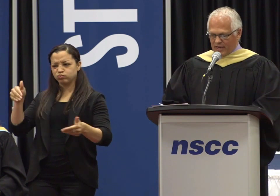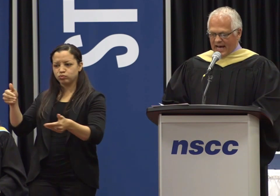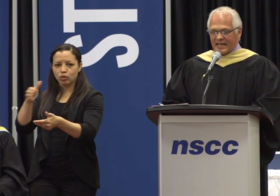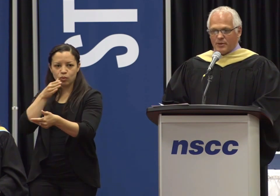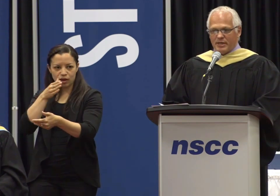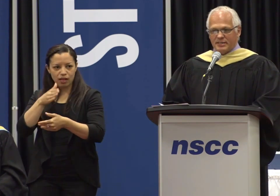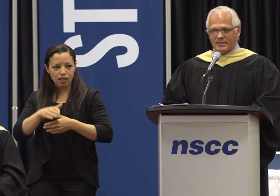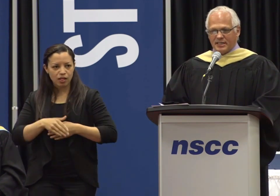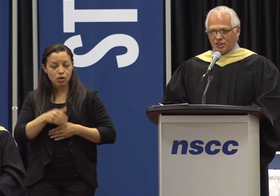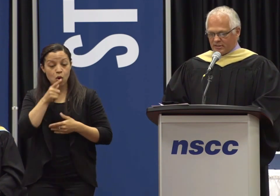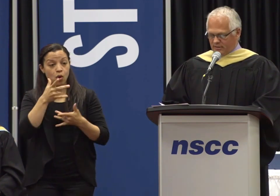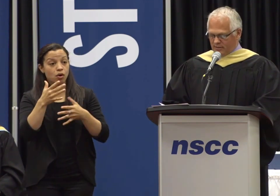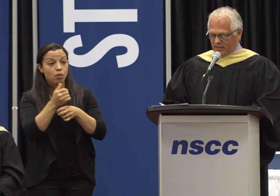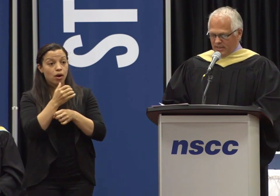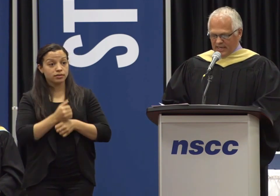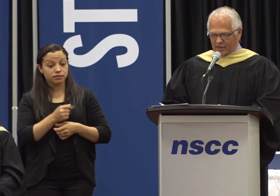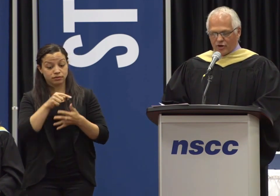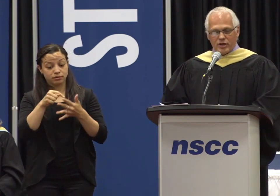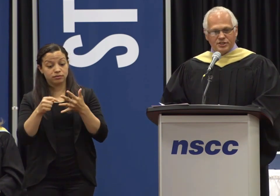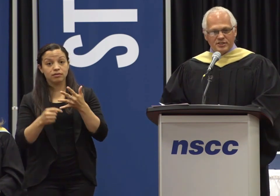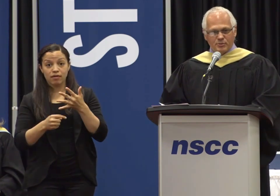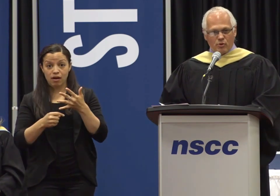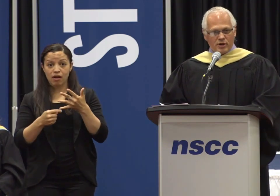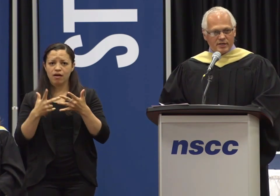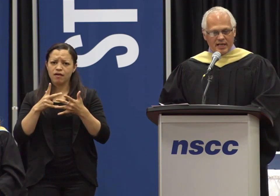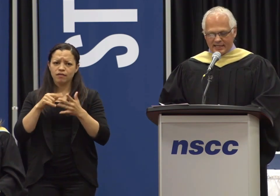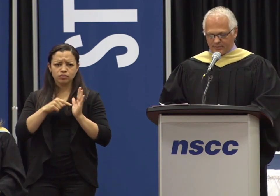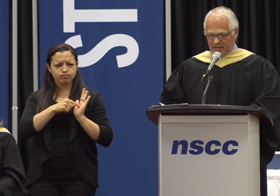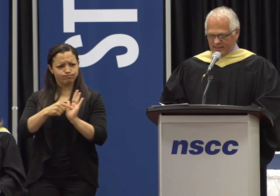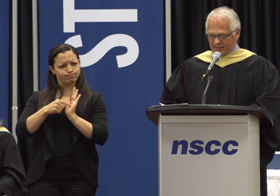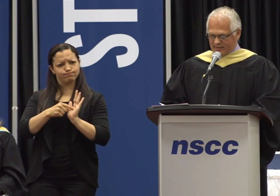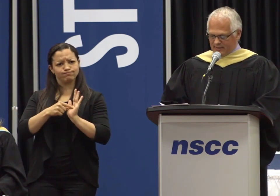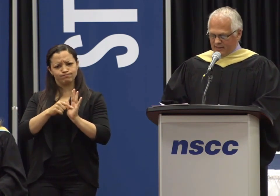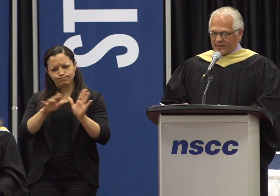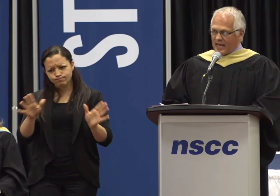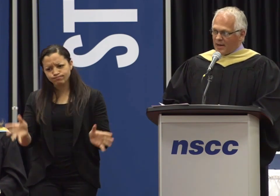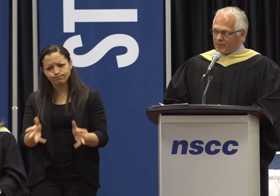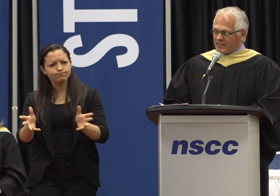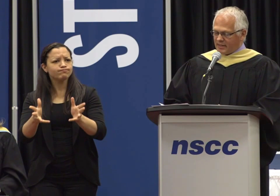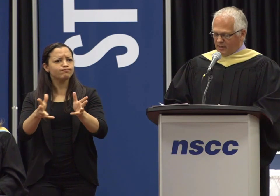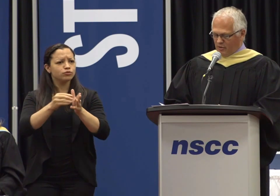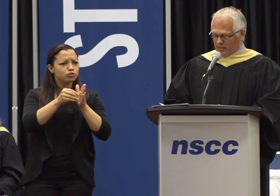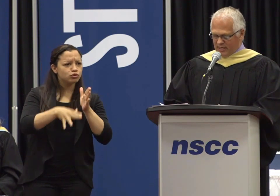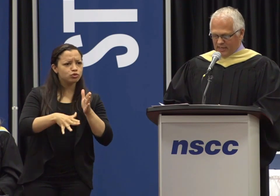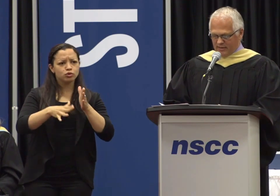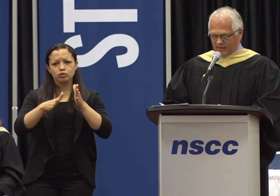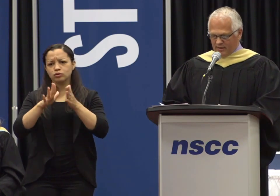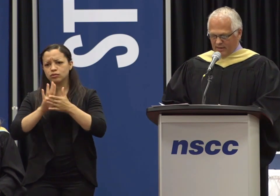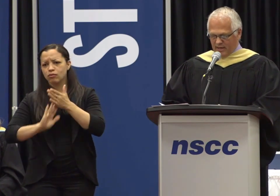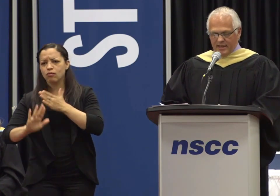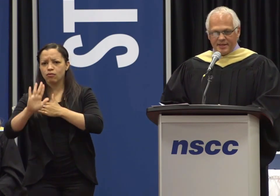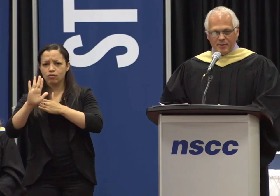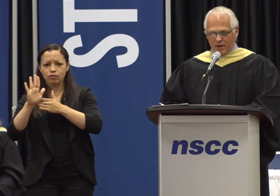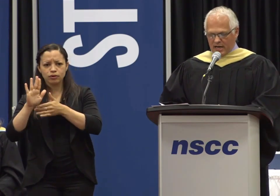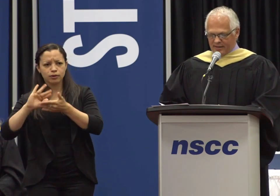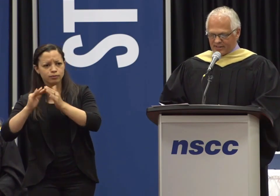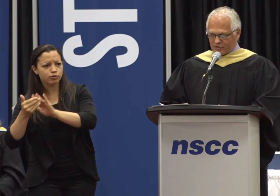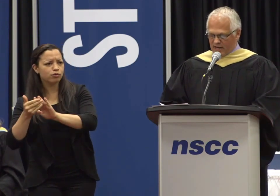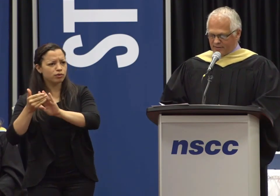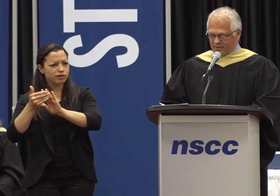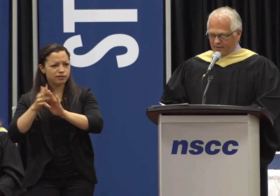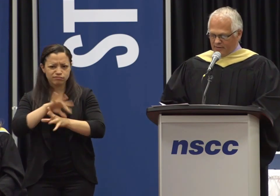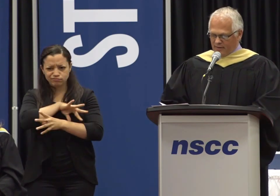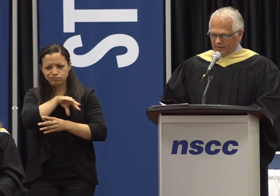have shown academic distinction, encouraged and supported classmates, the campus, and the community. They embody